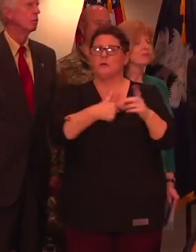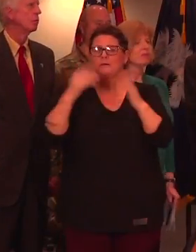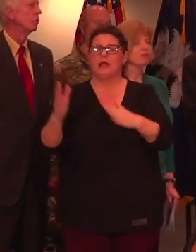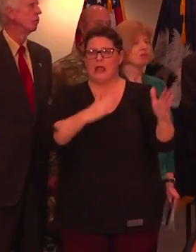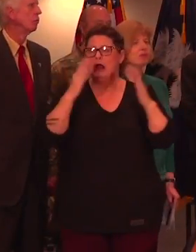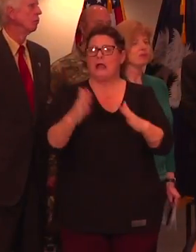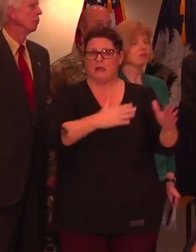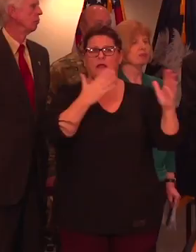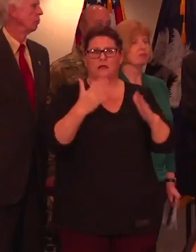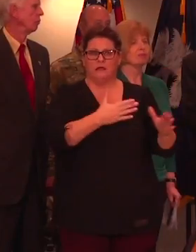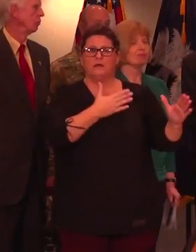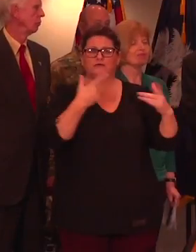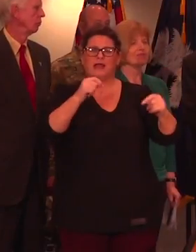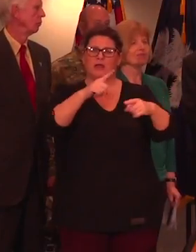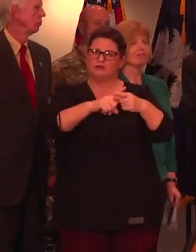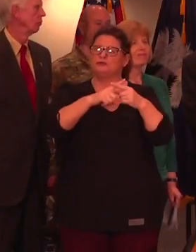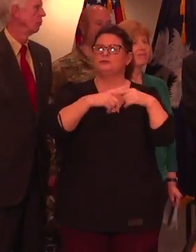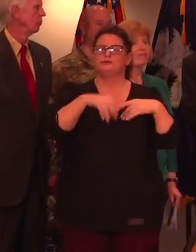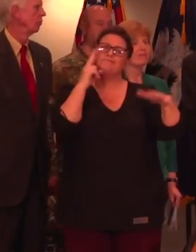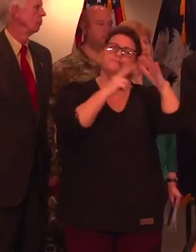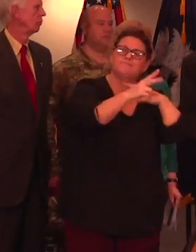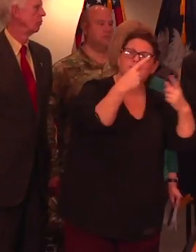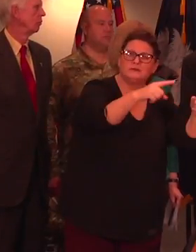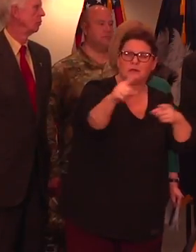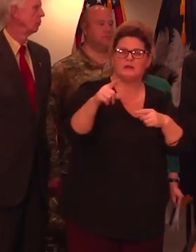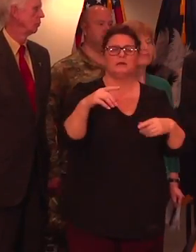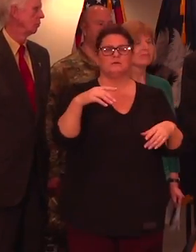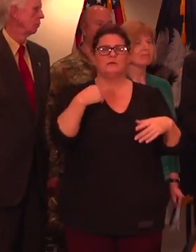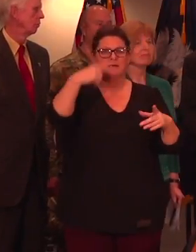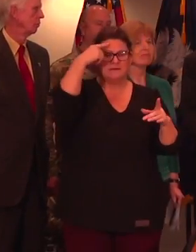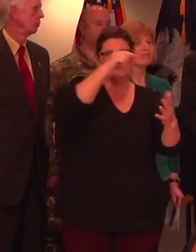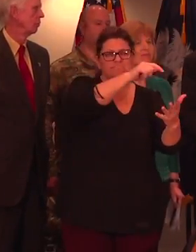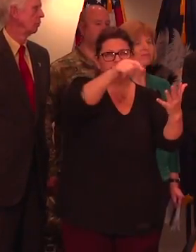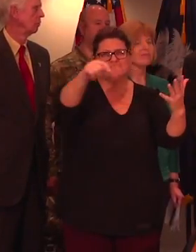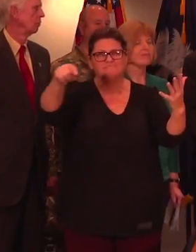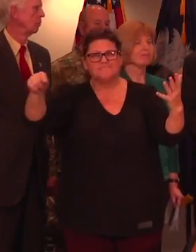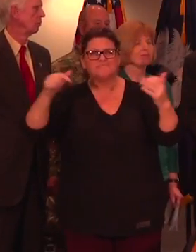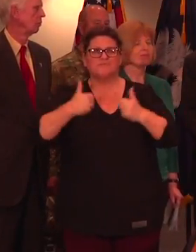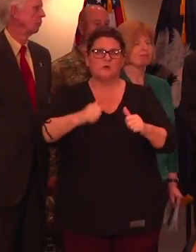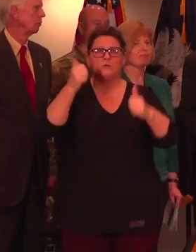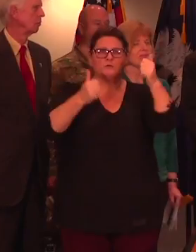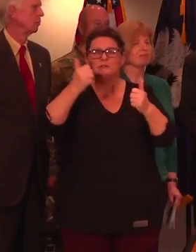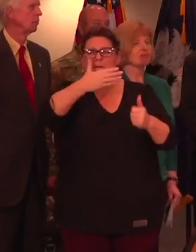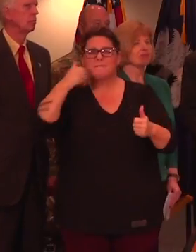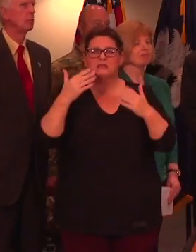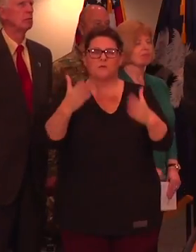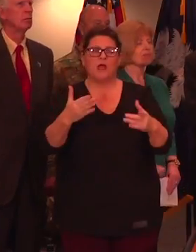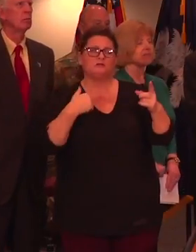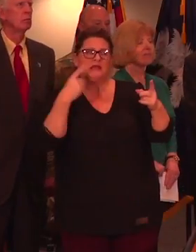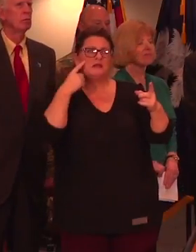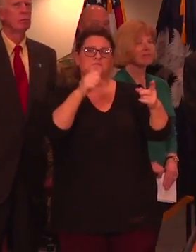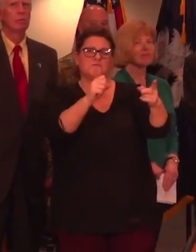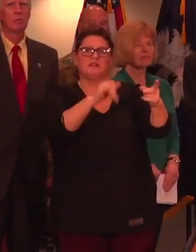doing all we can to stay ahead. So we are planning in a number of directions for a number of contingencies, and that is one of them,